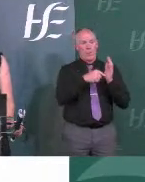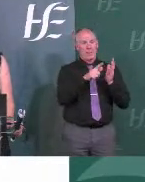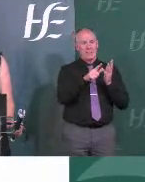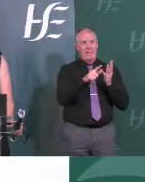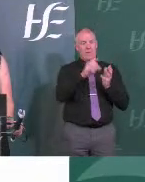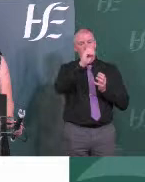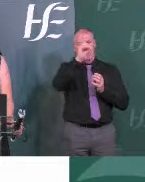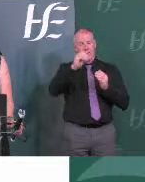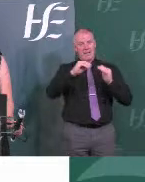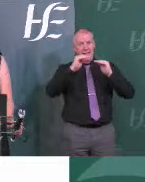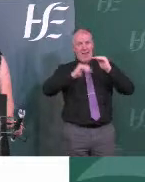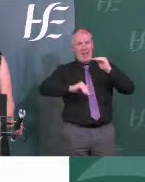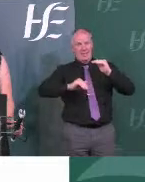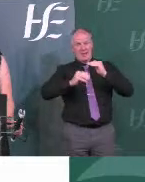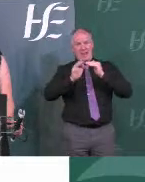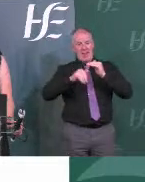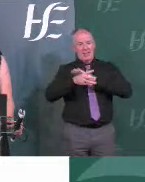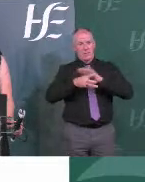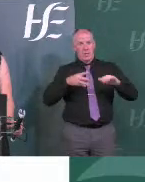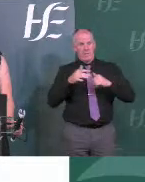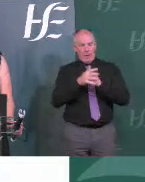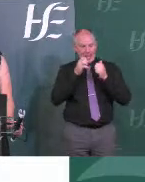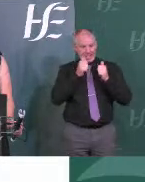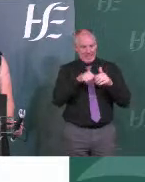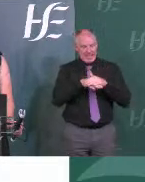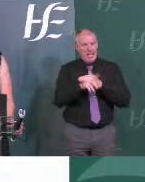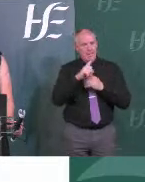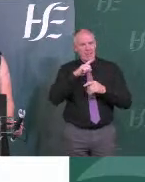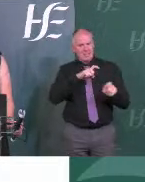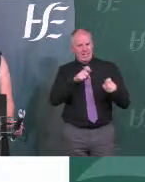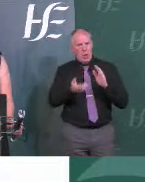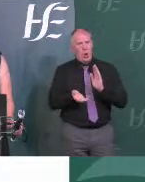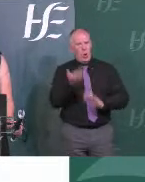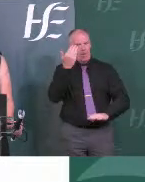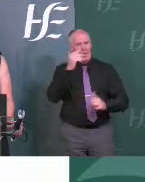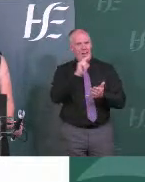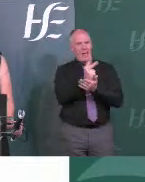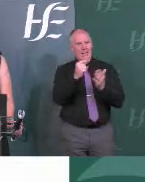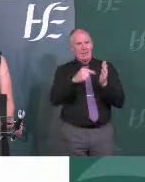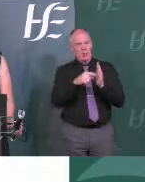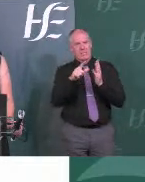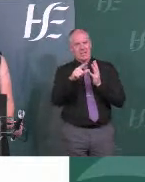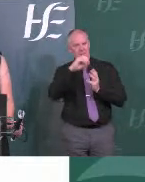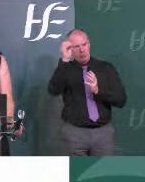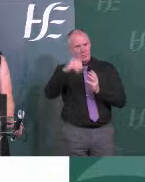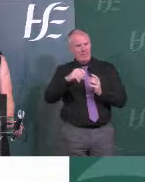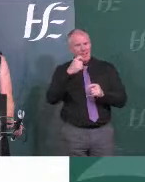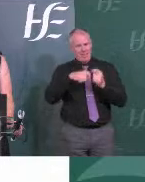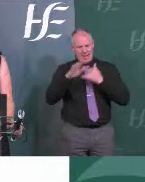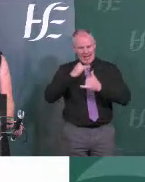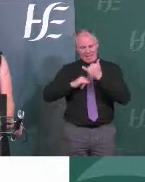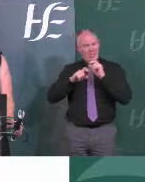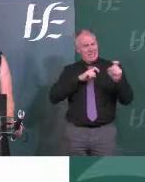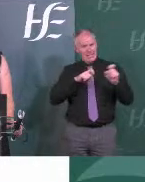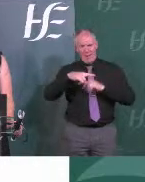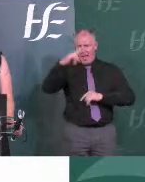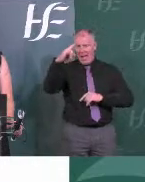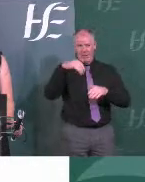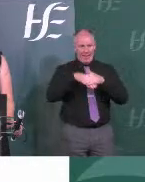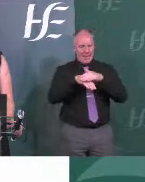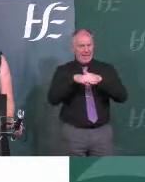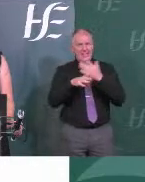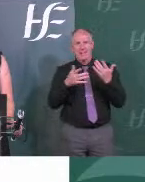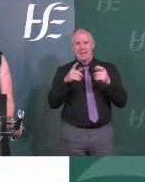1.7% reduction on last week in terms of our attendances, but still up 18.7% on the same period last year. So still running higher.